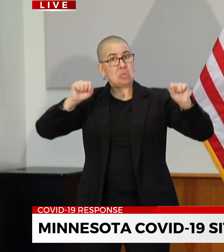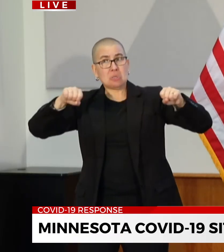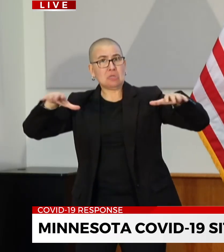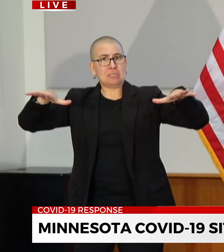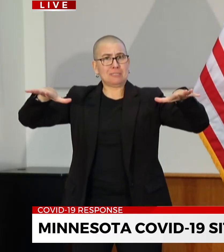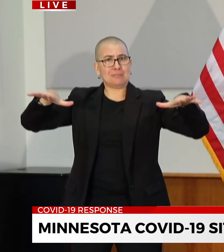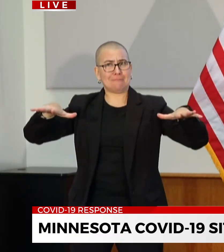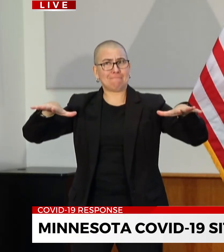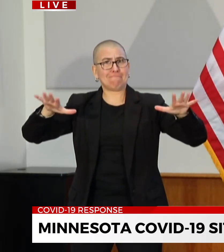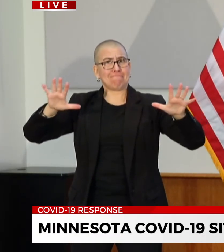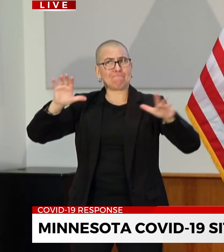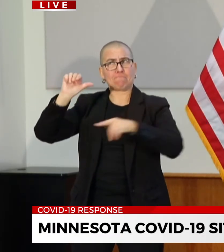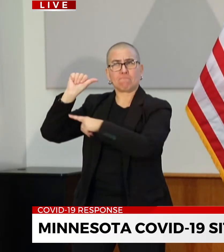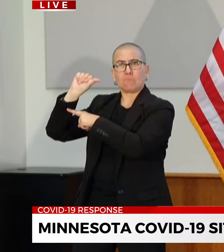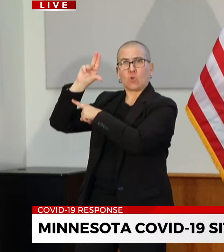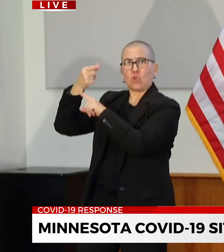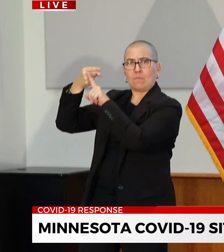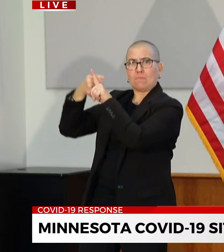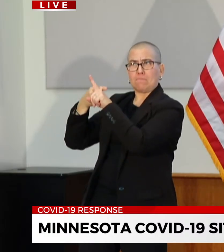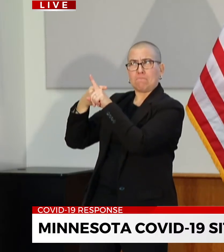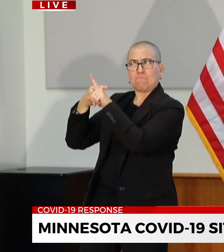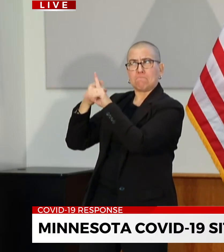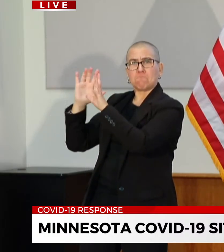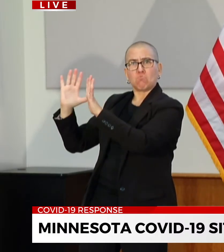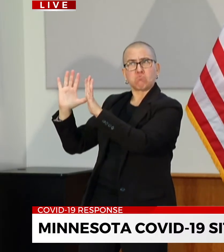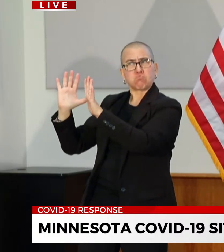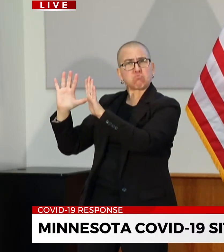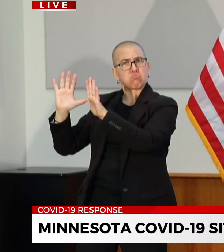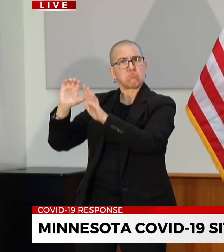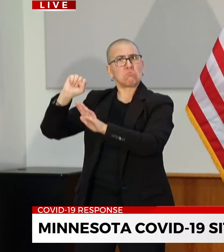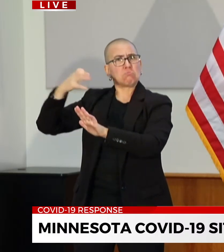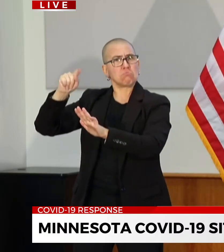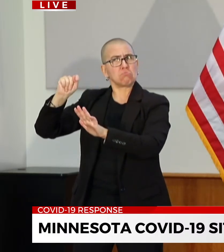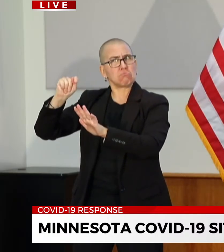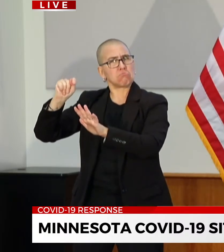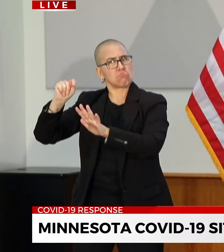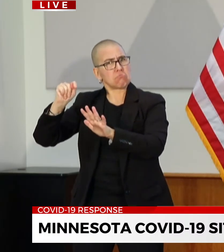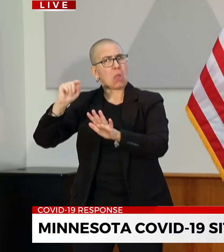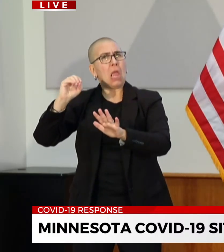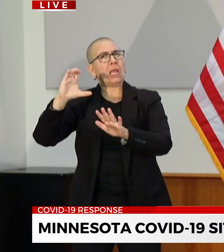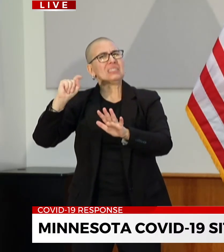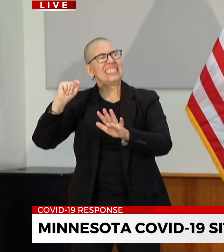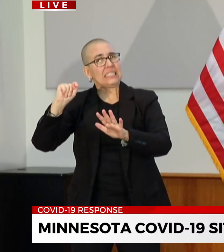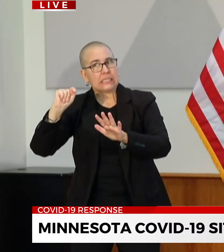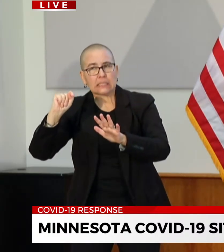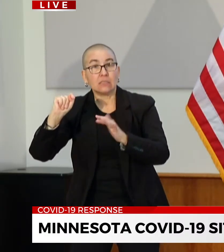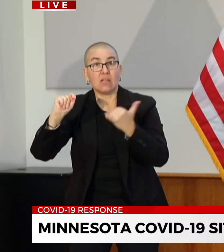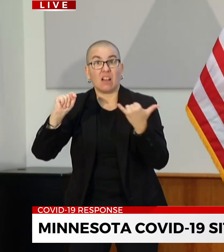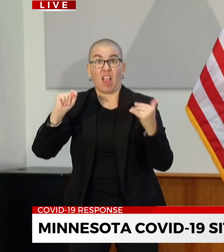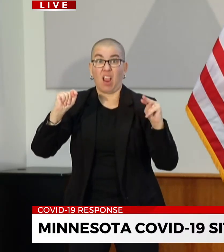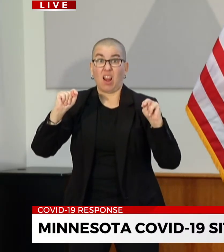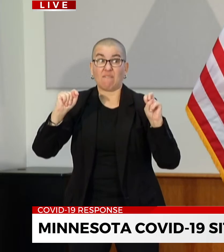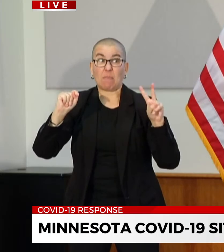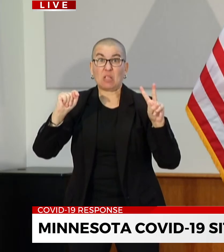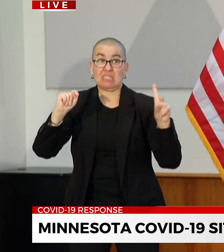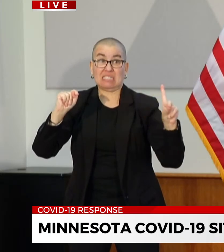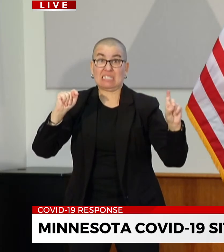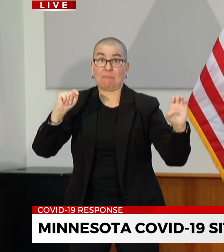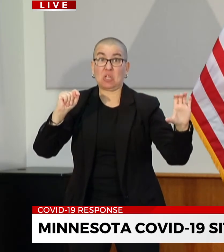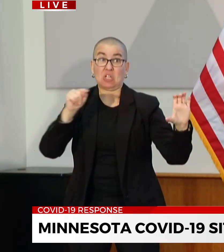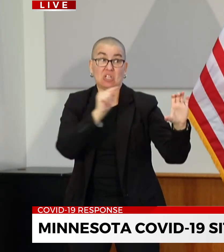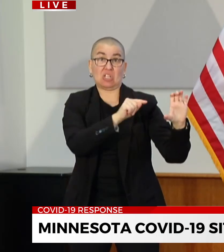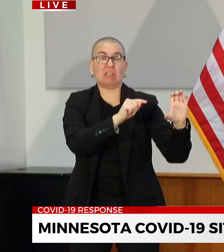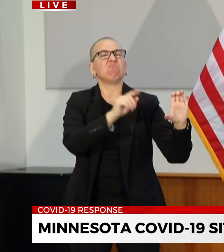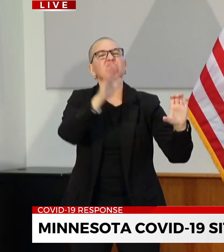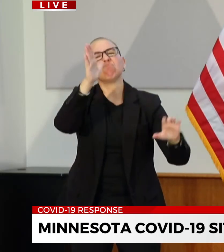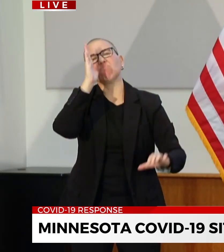early October are much, much higher risk as we head now into December. But just like 1